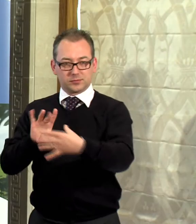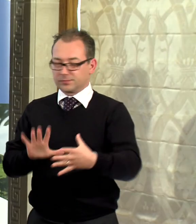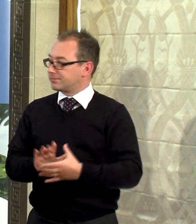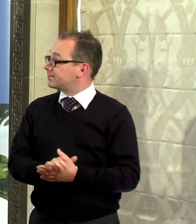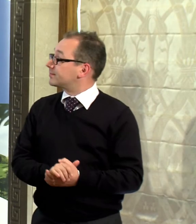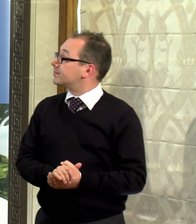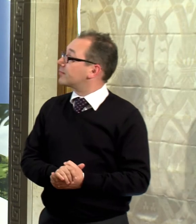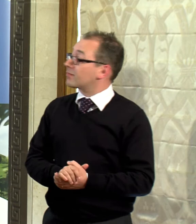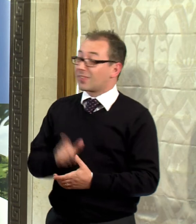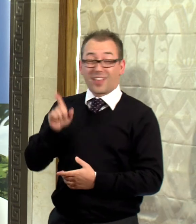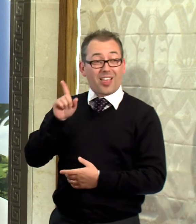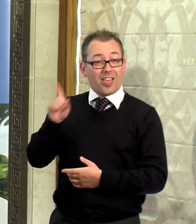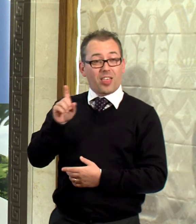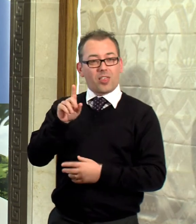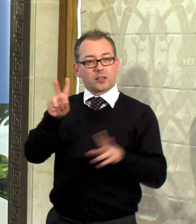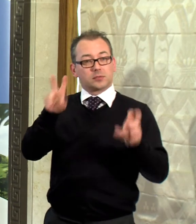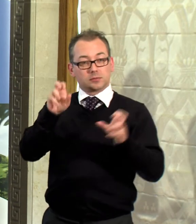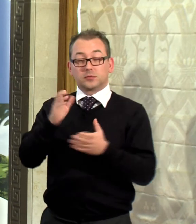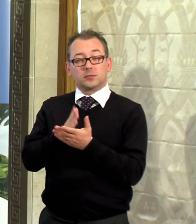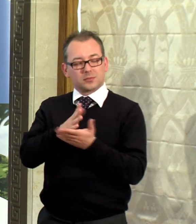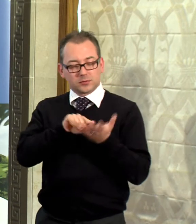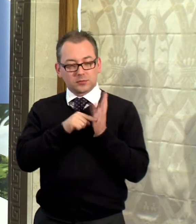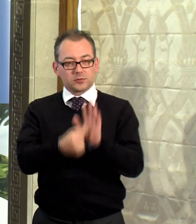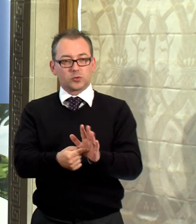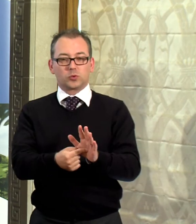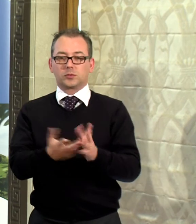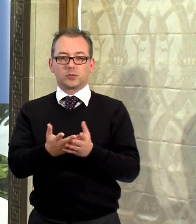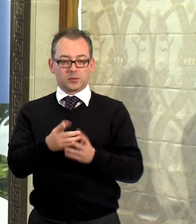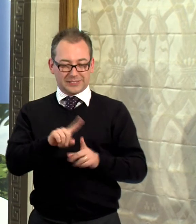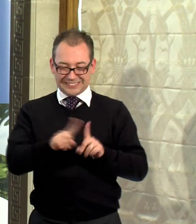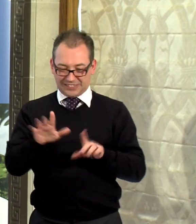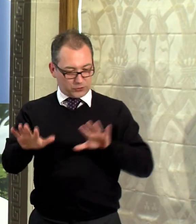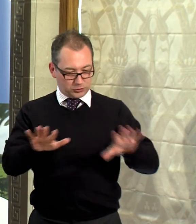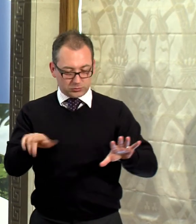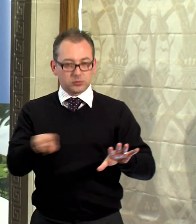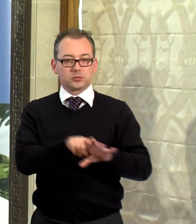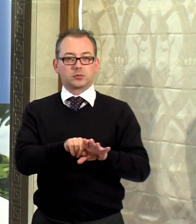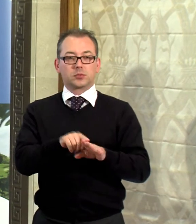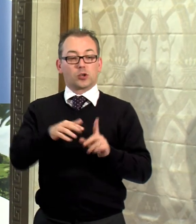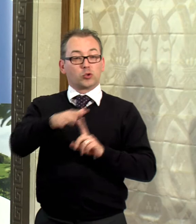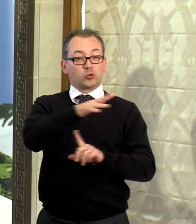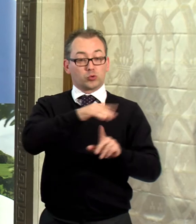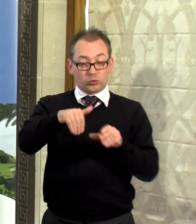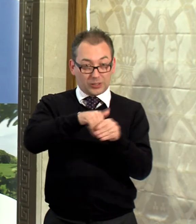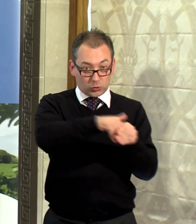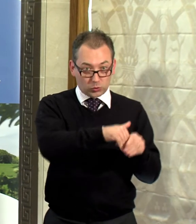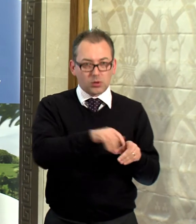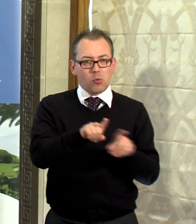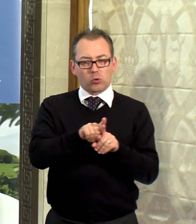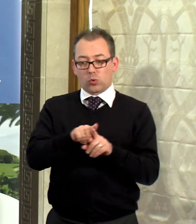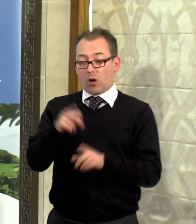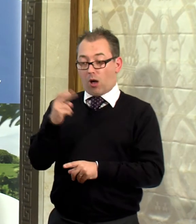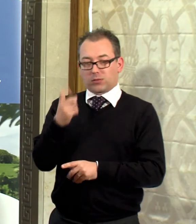This statement raises questions about difference, social inclusion, the power of the arts to bring people